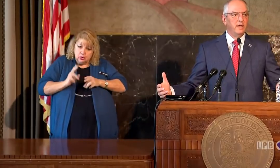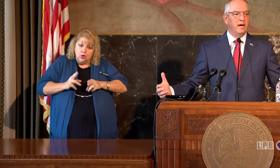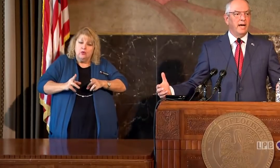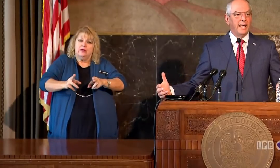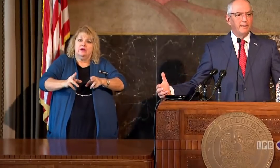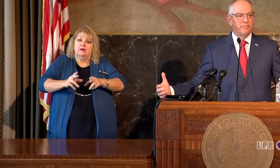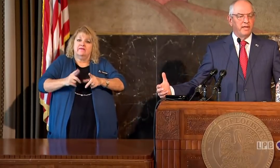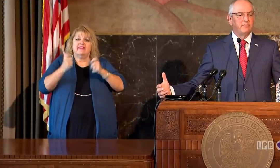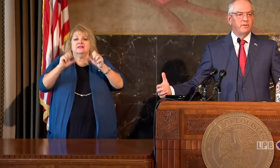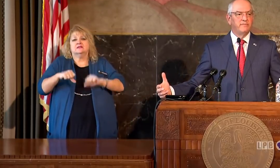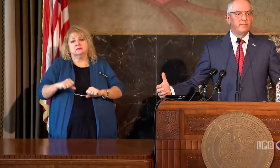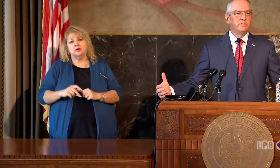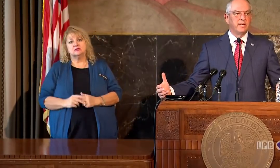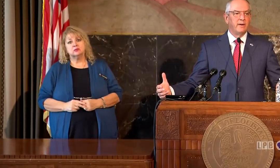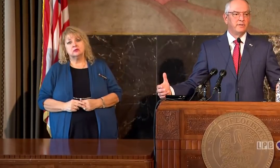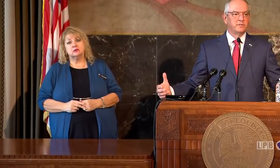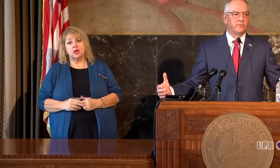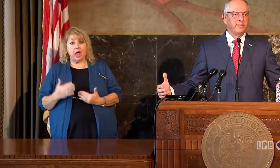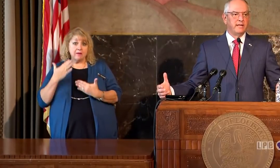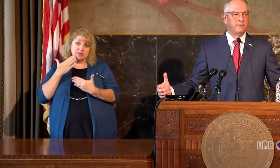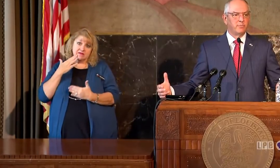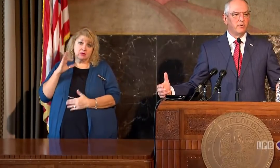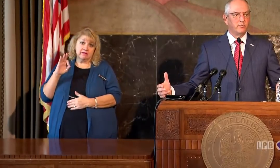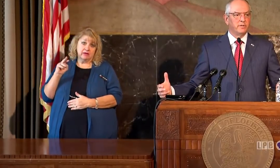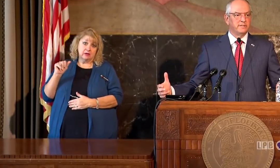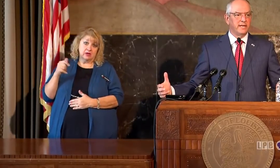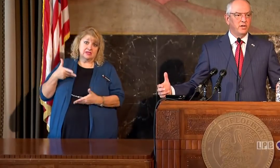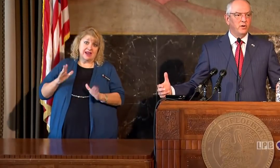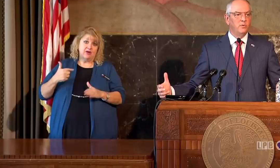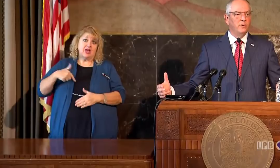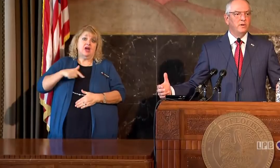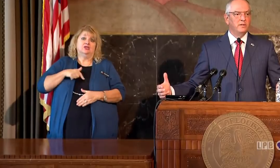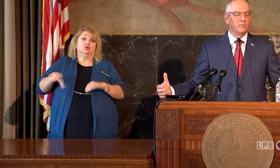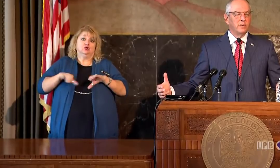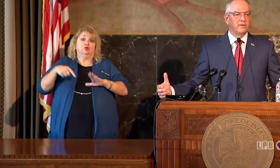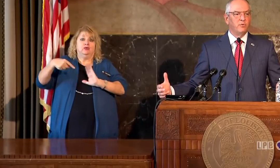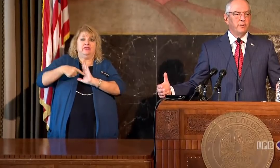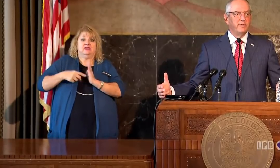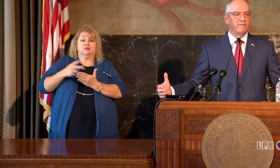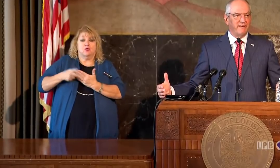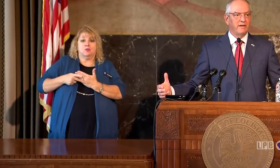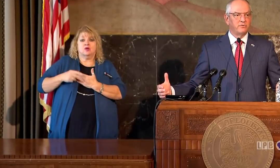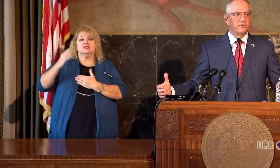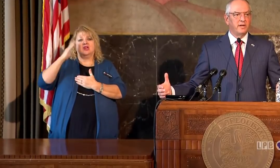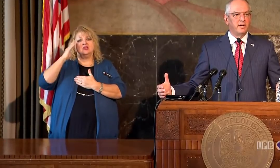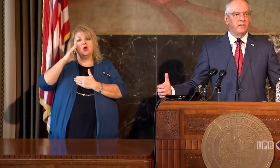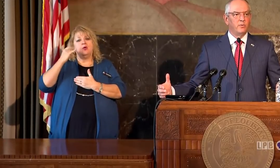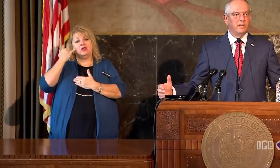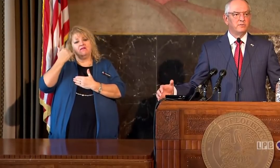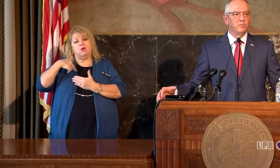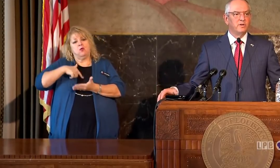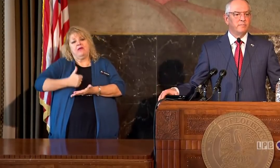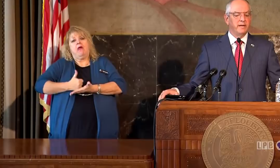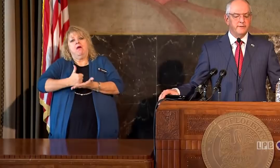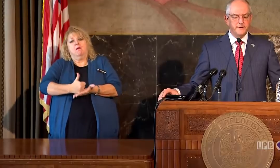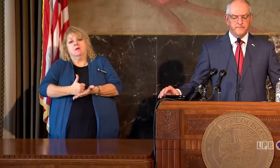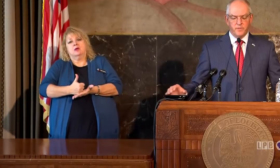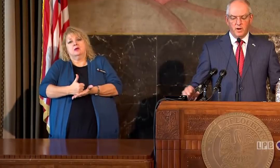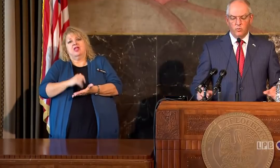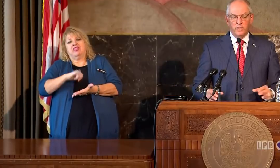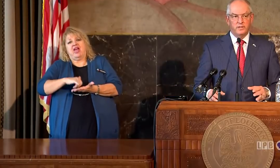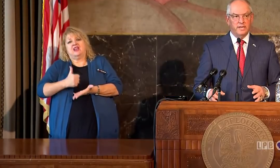possible. And I'm thankful that FEMA's allowing us to run this program, because I know the relief will be there faster than it otherwise would have